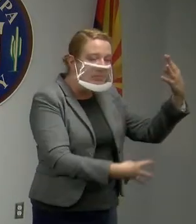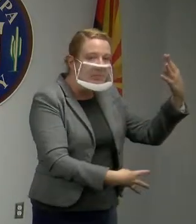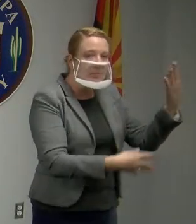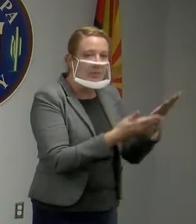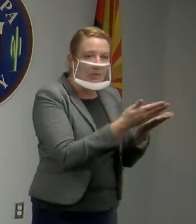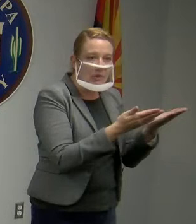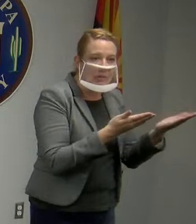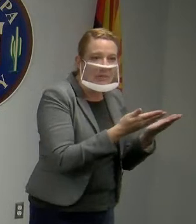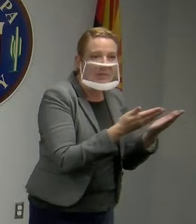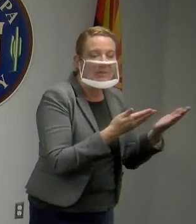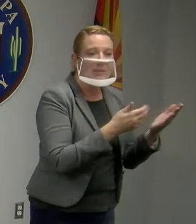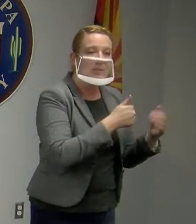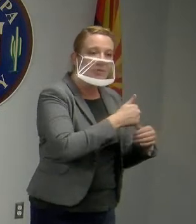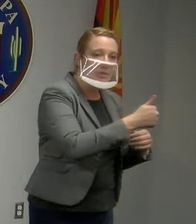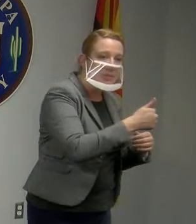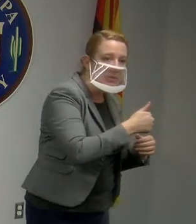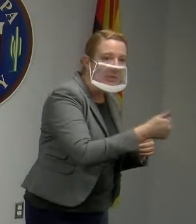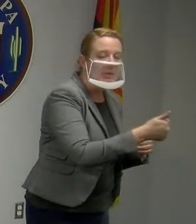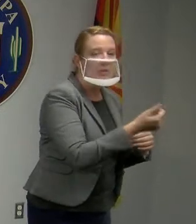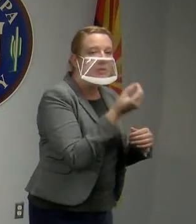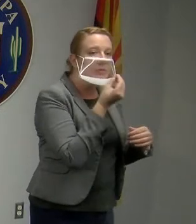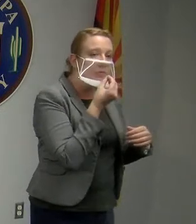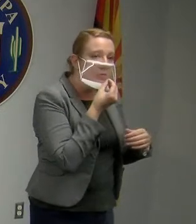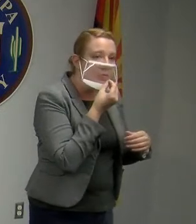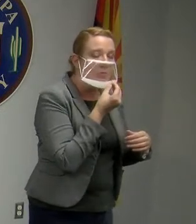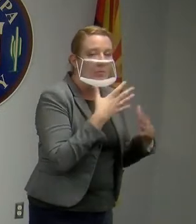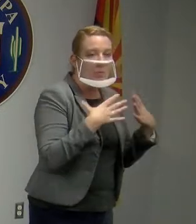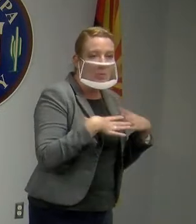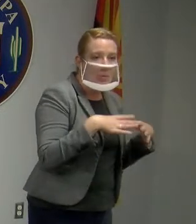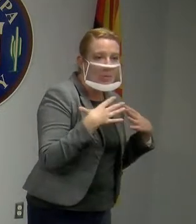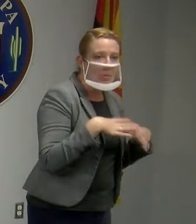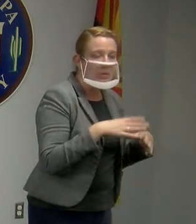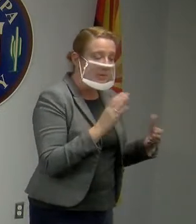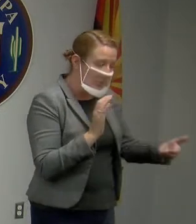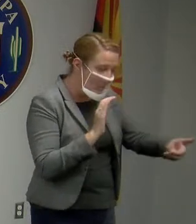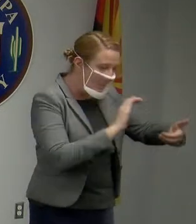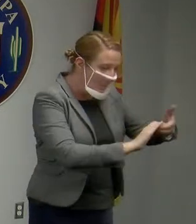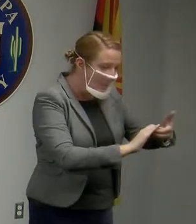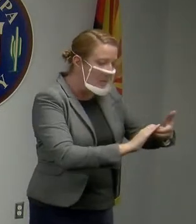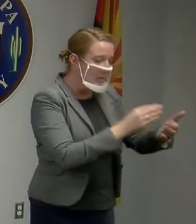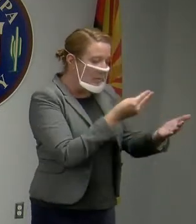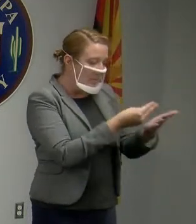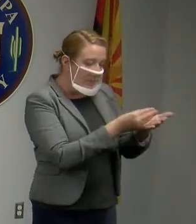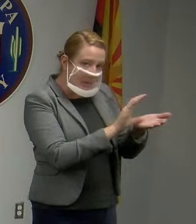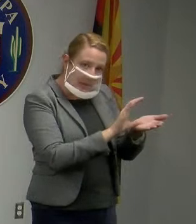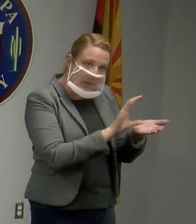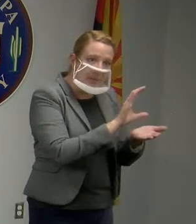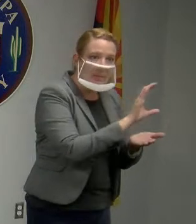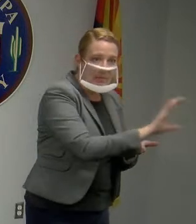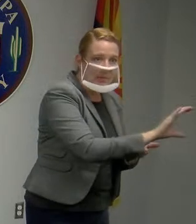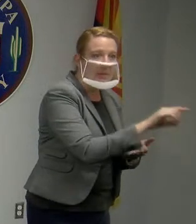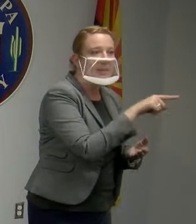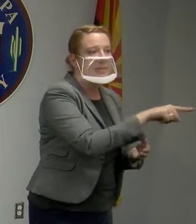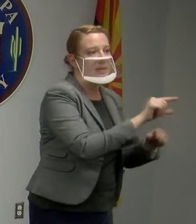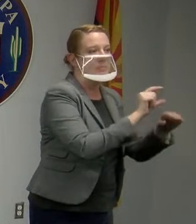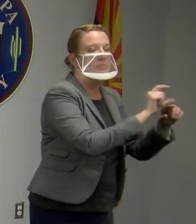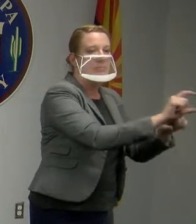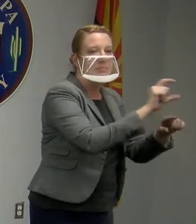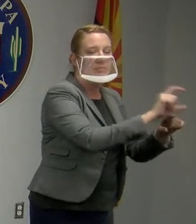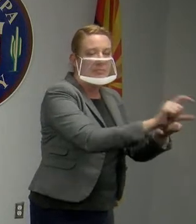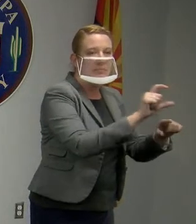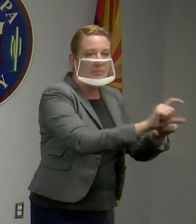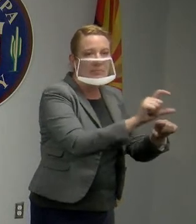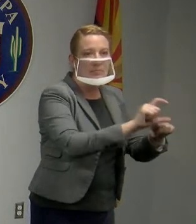community. Transportation services, food bank, clothing banks, those kind of things. So we're going to make available to families who